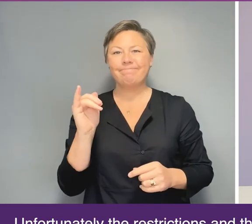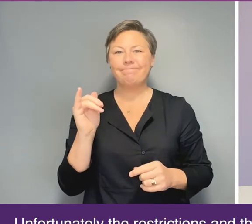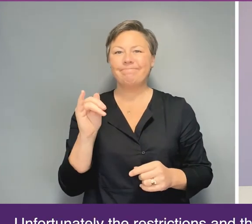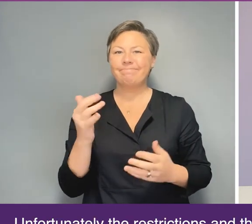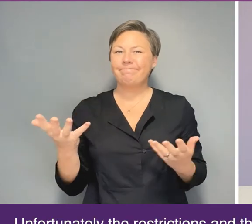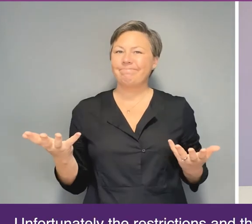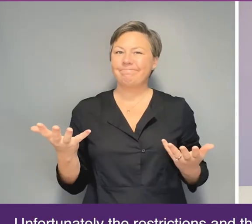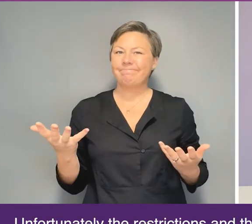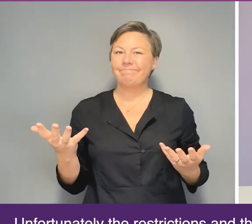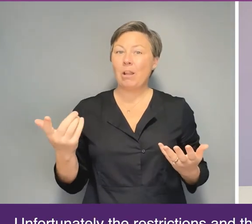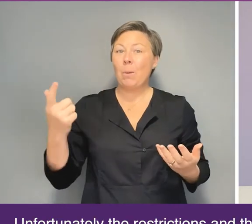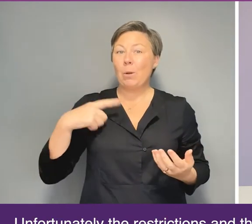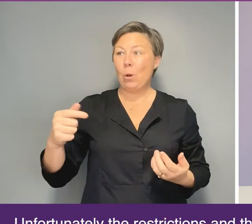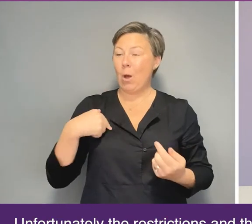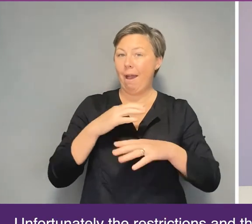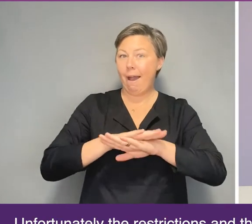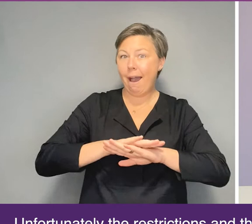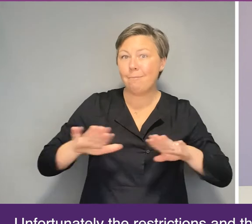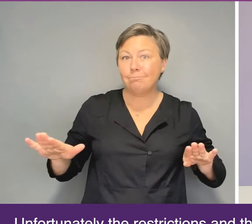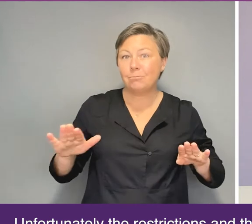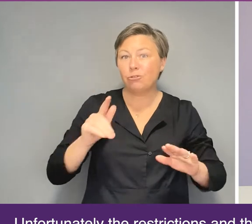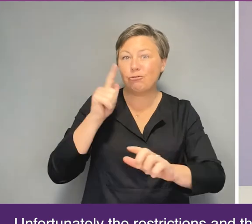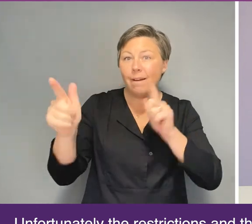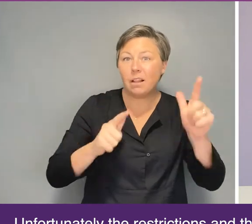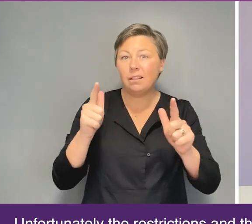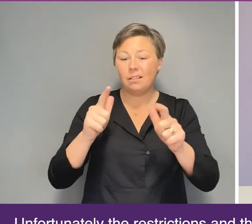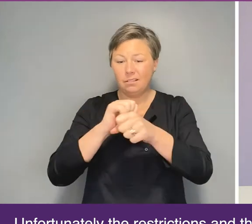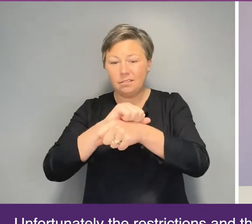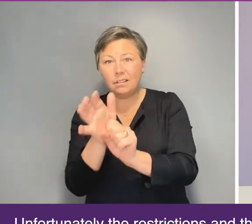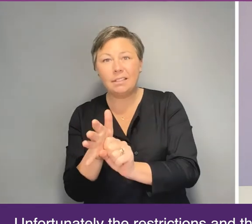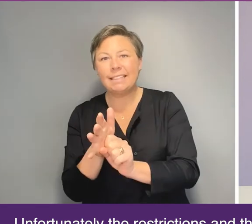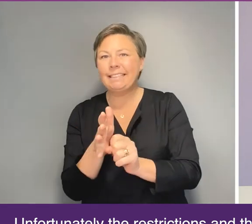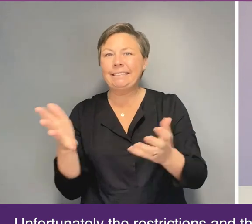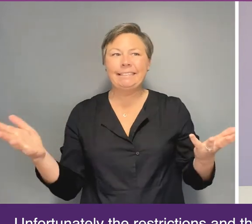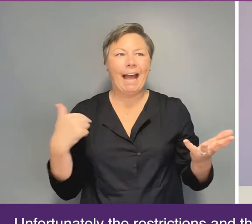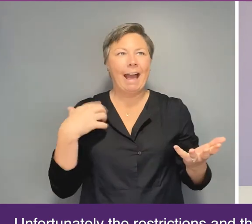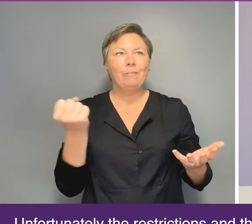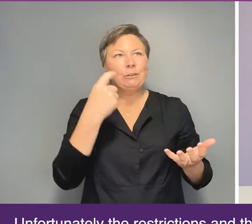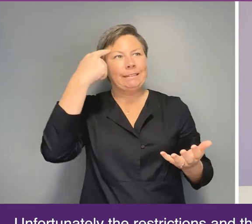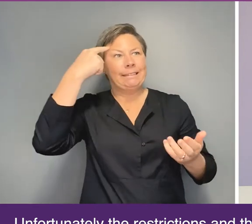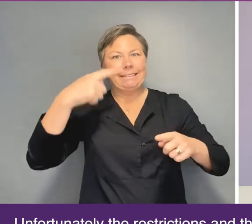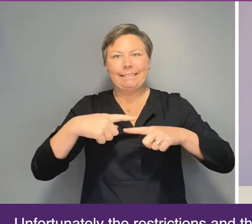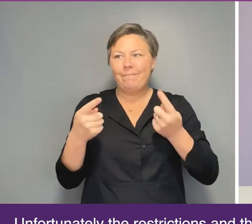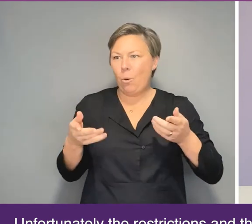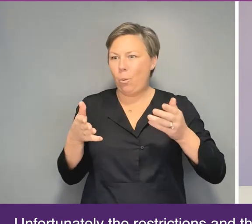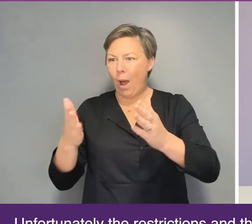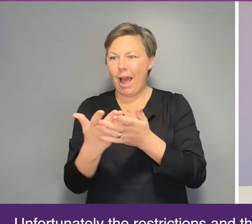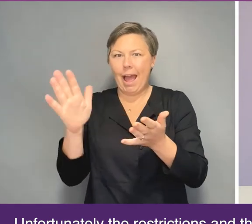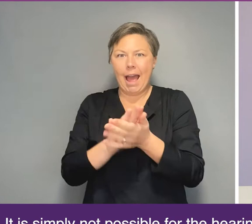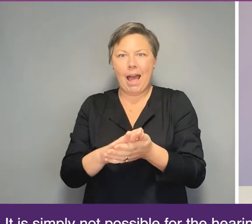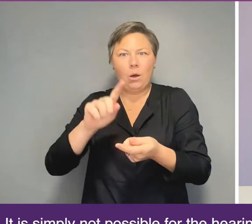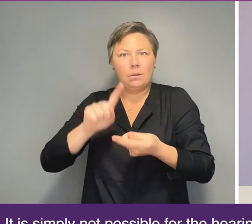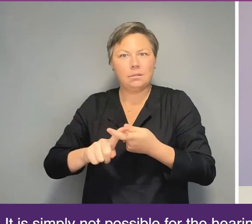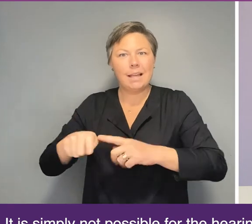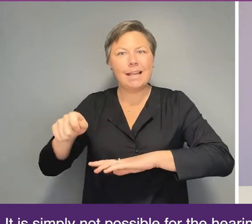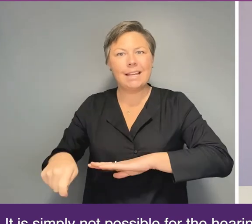restrictions and the risks to public health have forced us to find another way of conducting this hearing. It